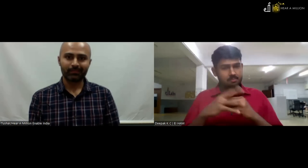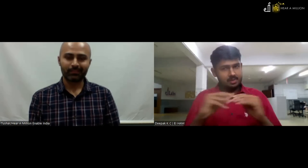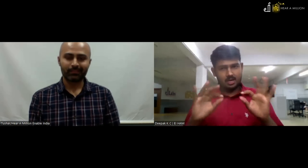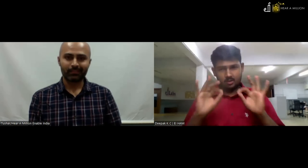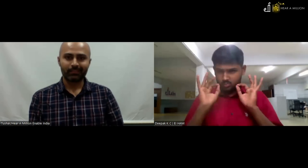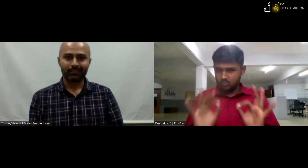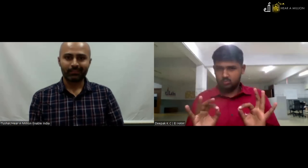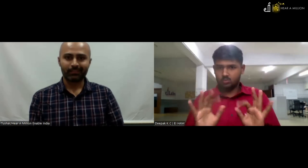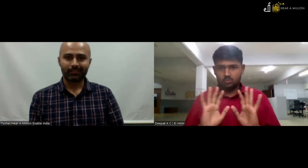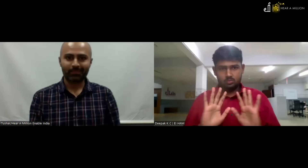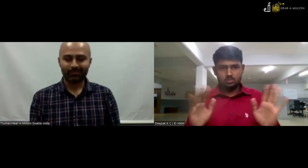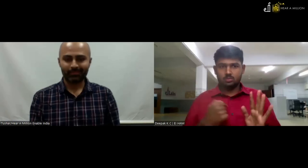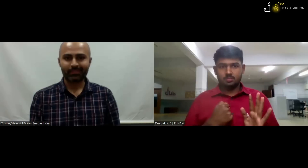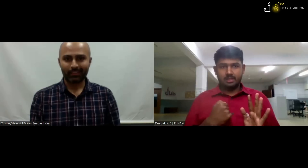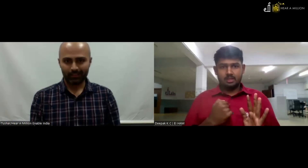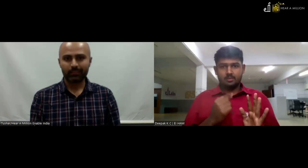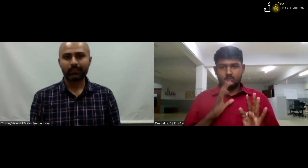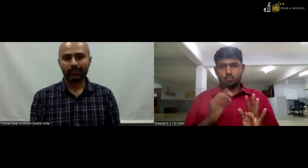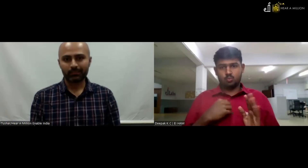I'm from Bangalore. I'm a native.